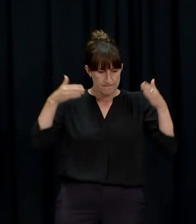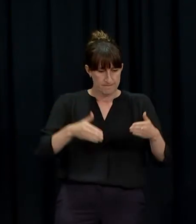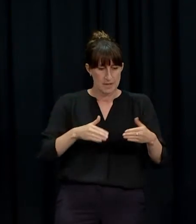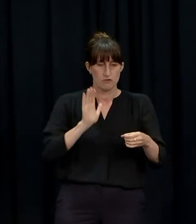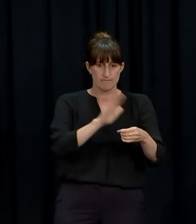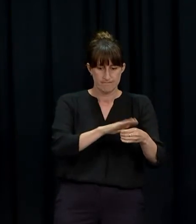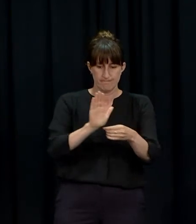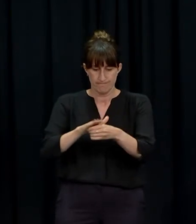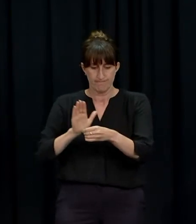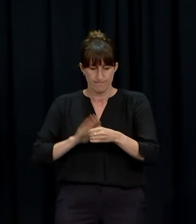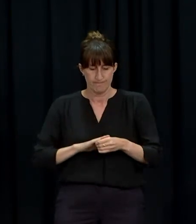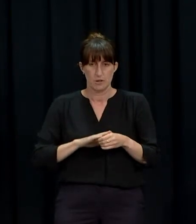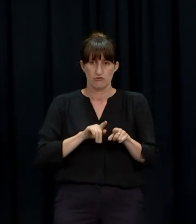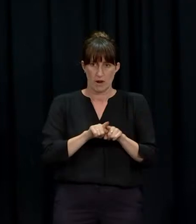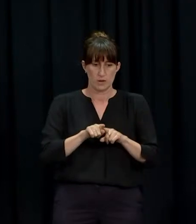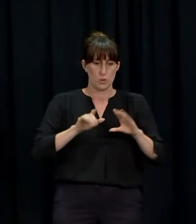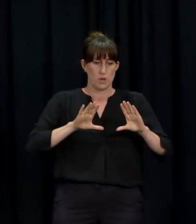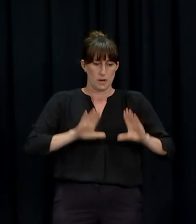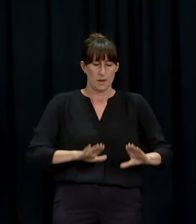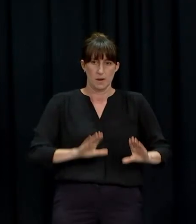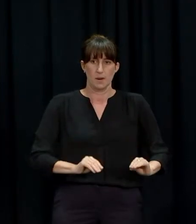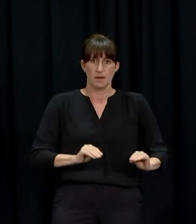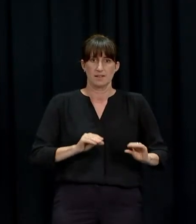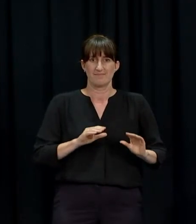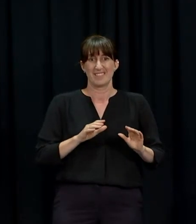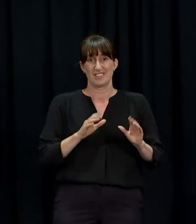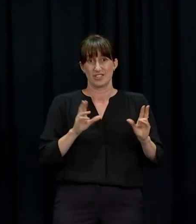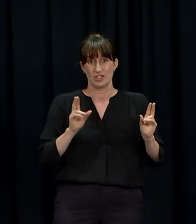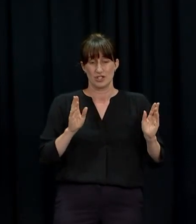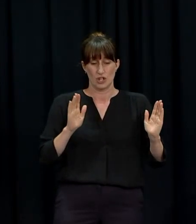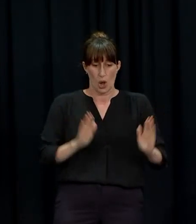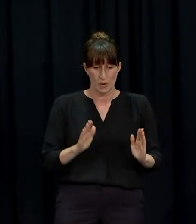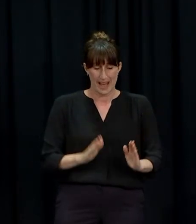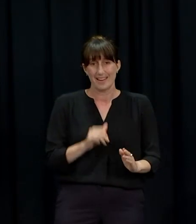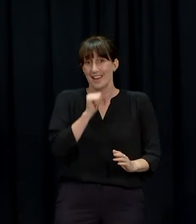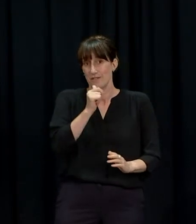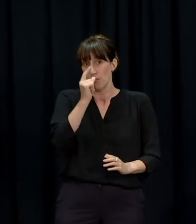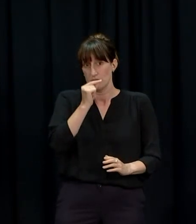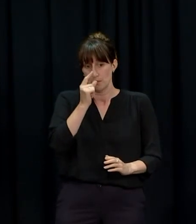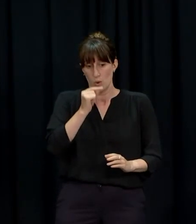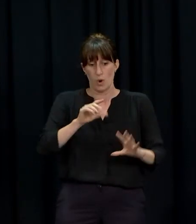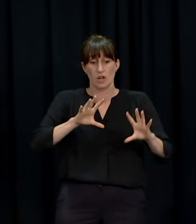we're trying to, of course, very much slow and, if possible, actually